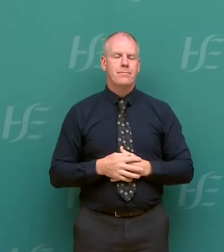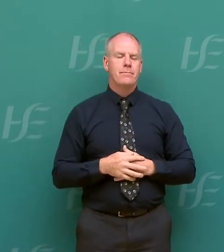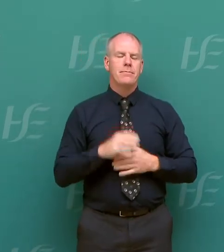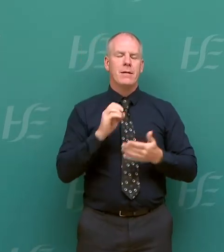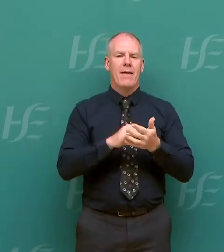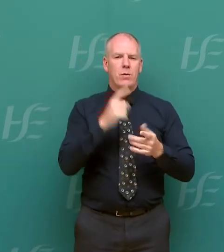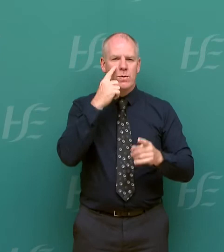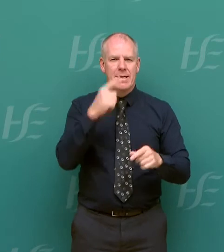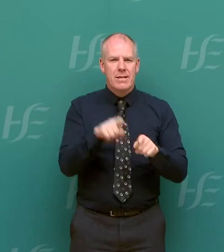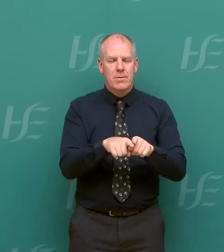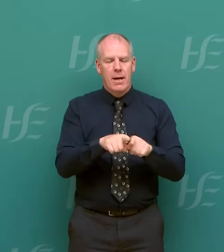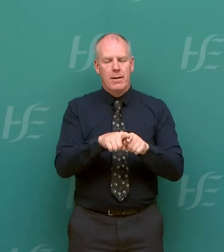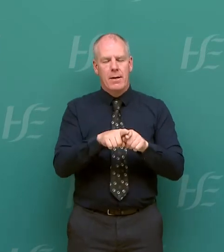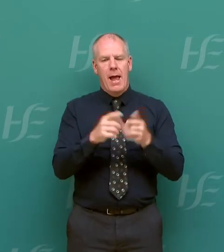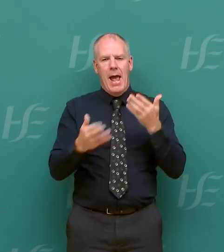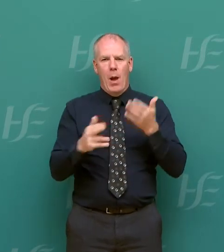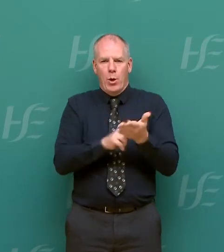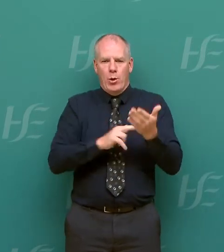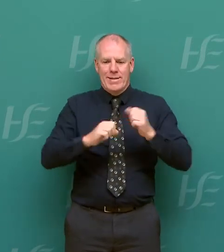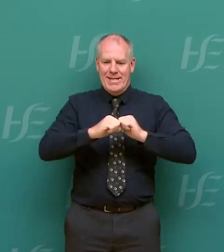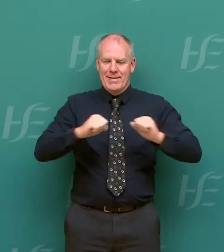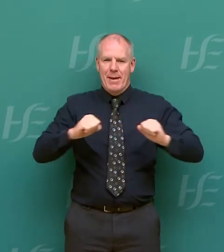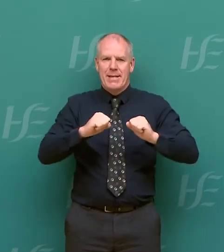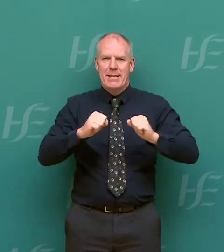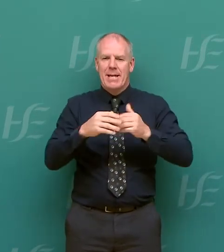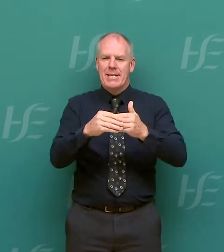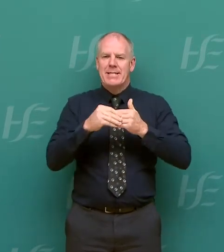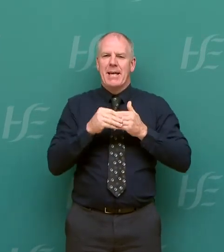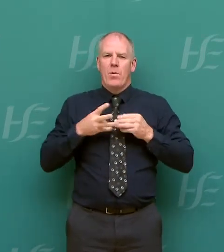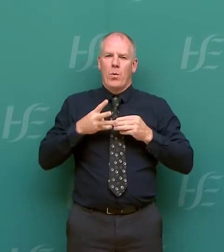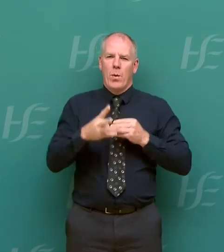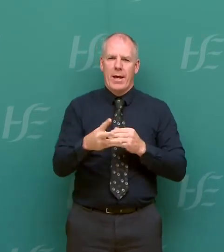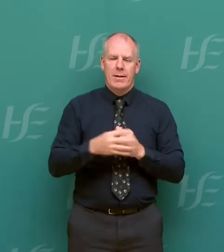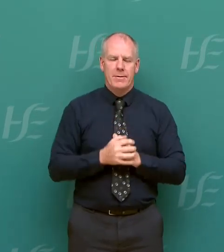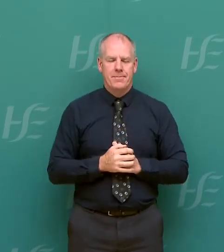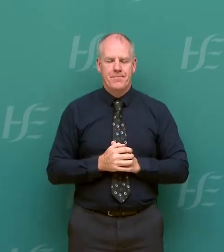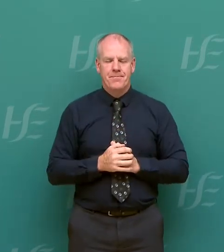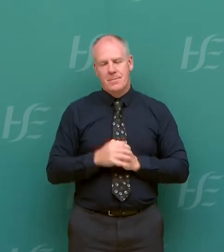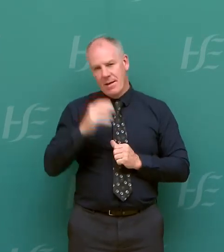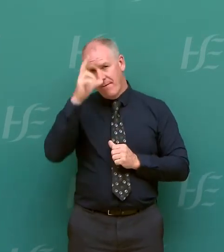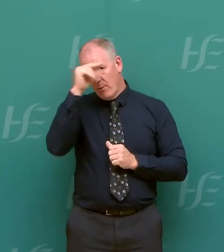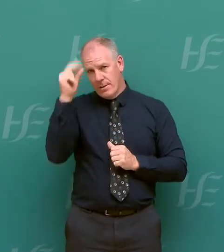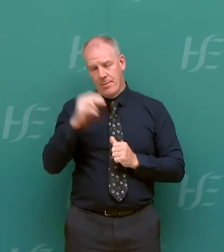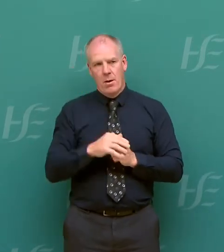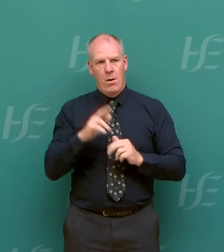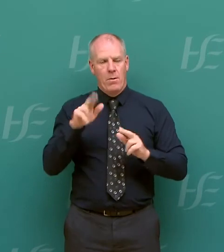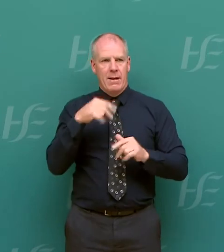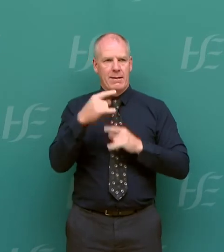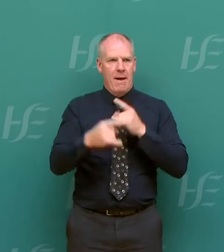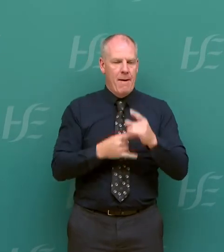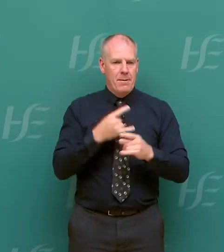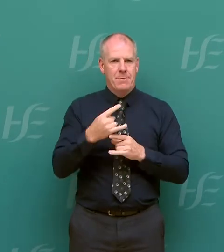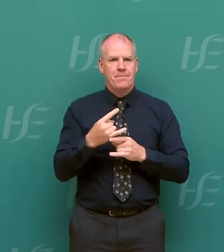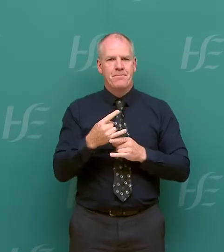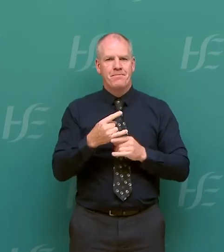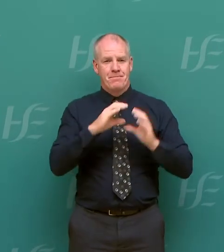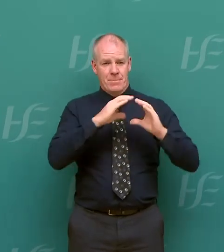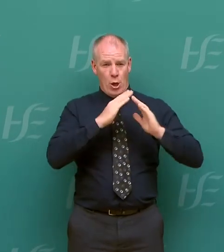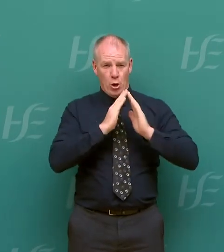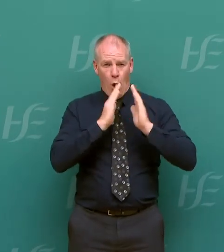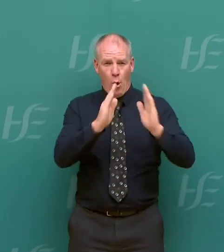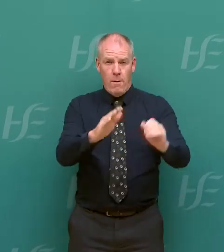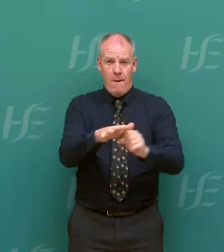at is how we actually use our space safely. You know, we can't have a position where we have corridors full of